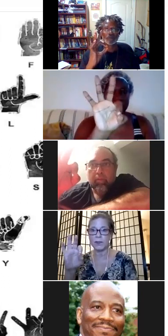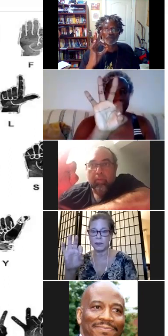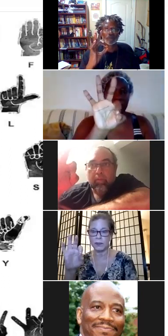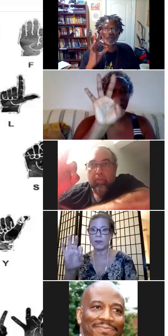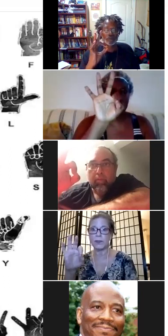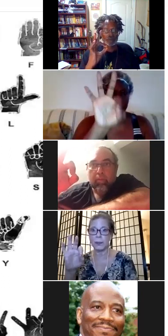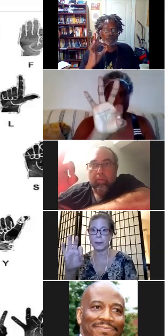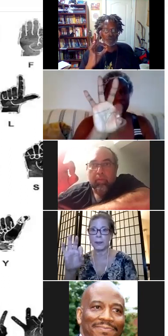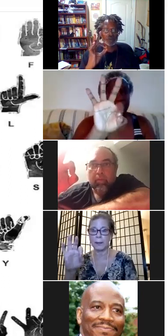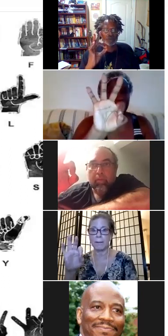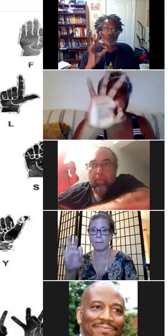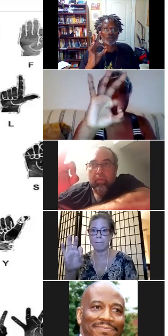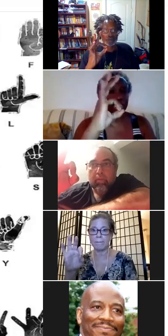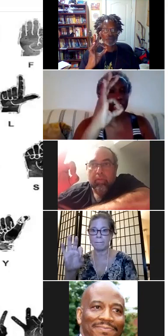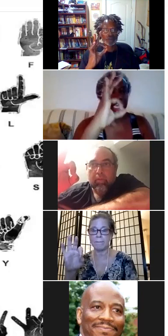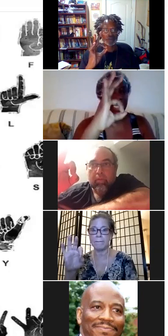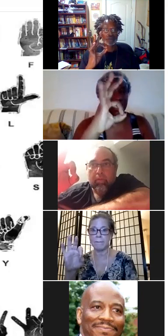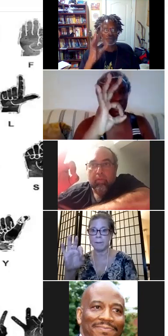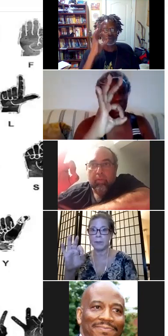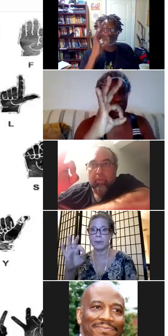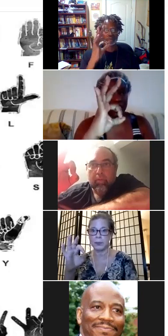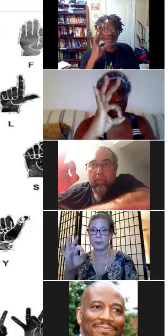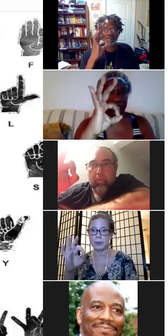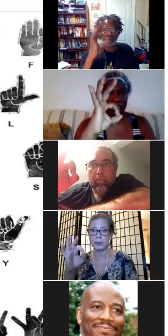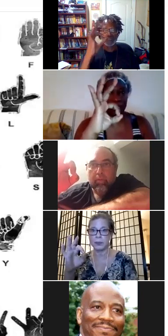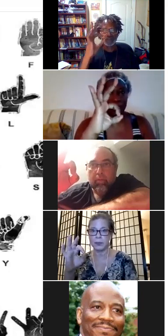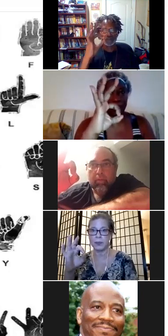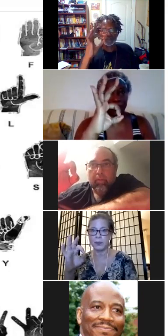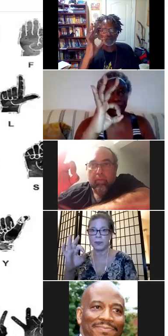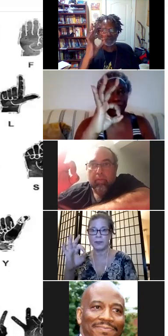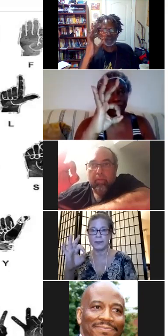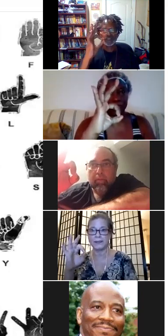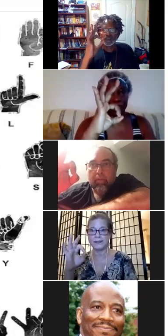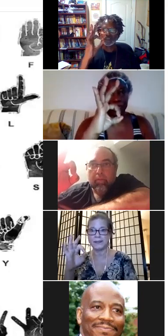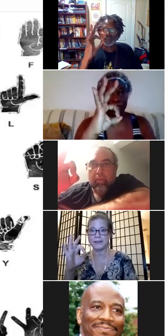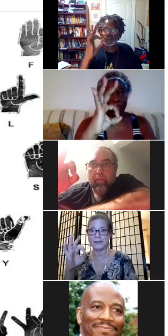to face out, face it out. When it's not, it's just like this. Okay.